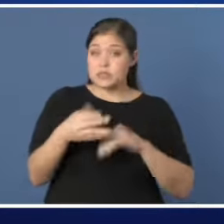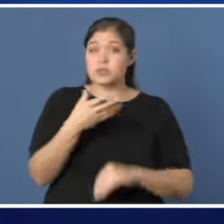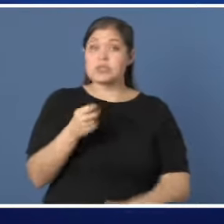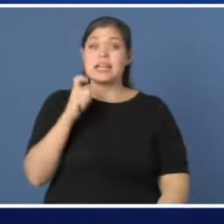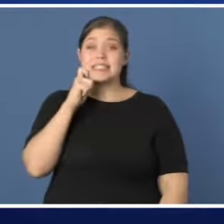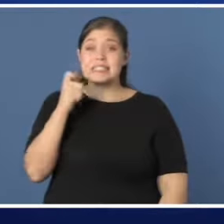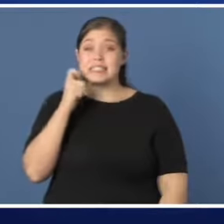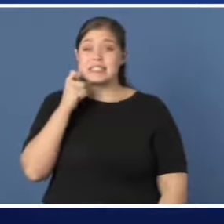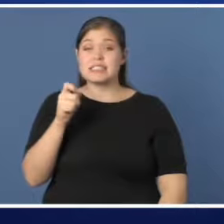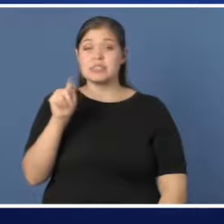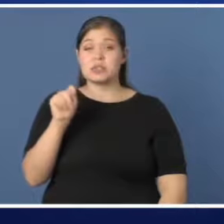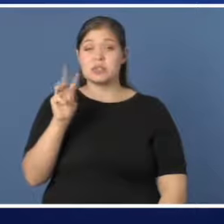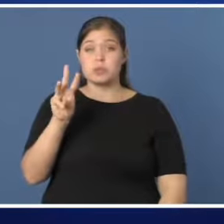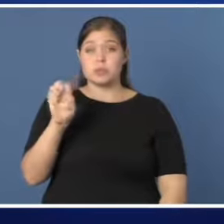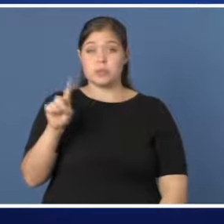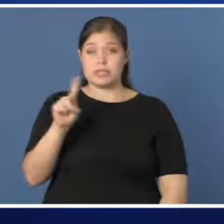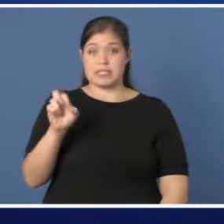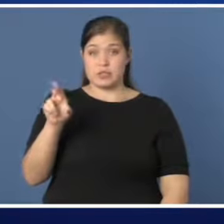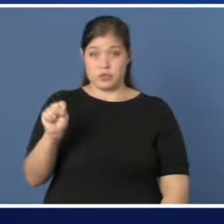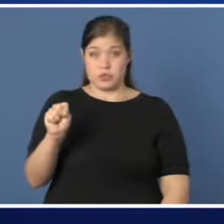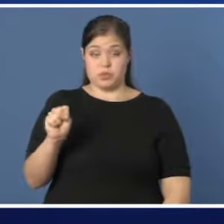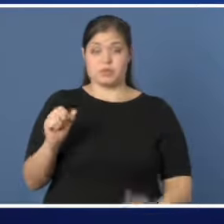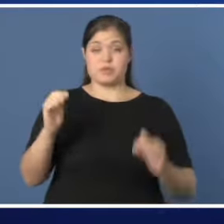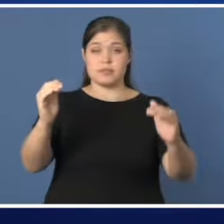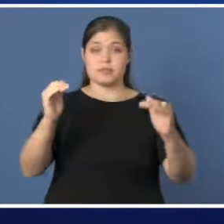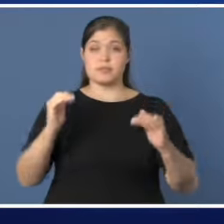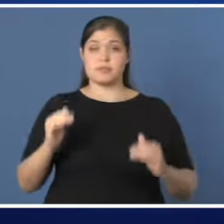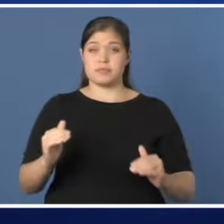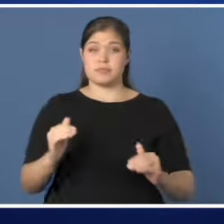scissors and tweezers,